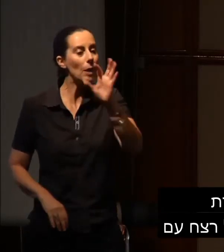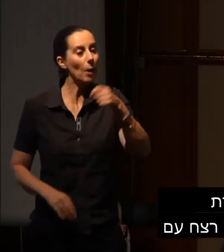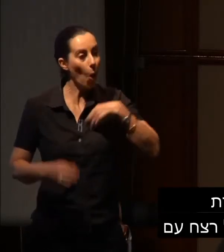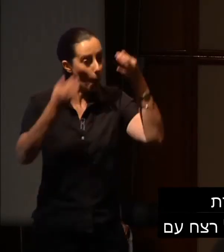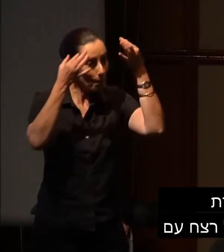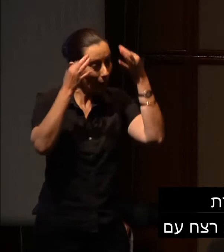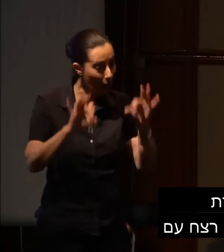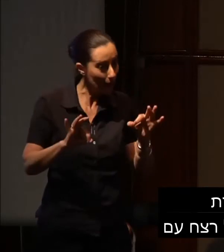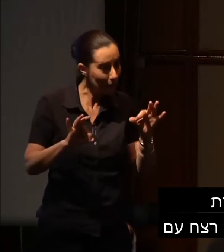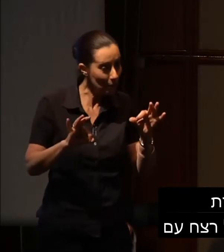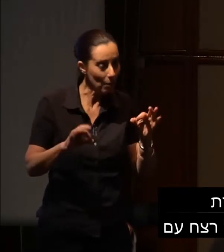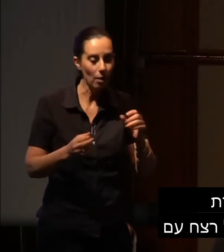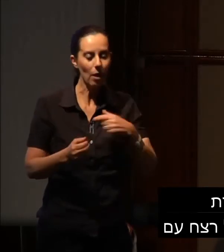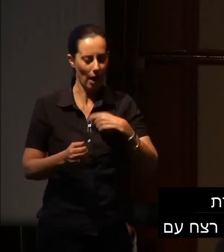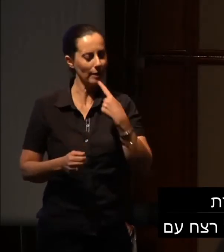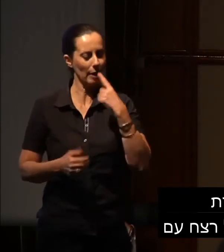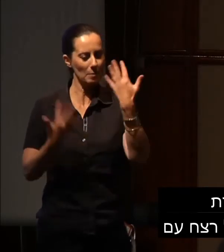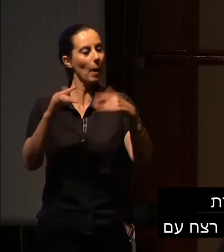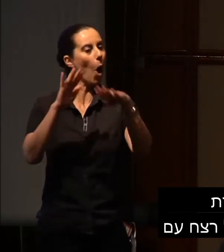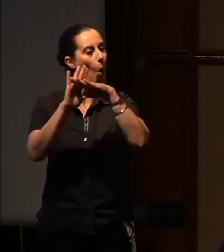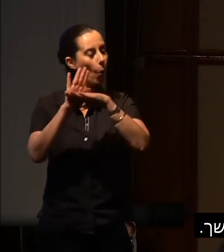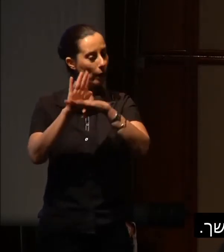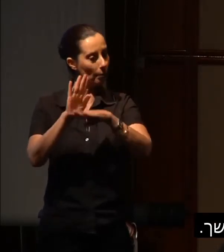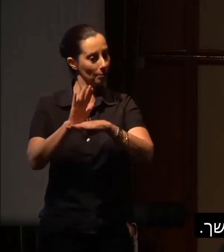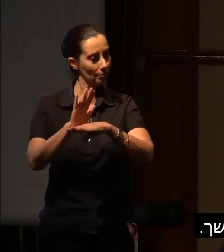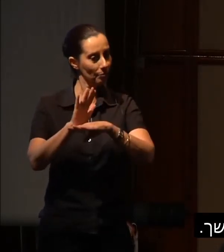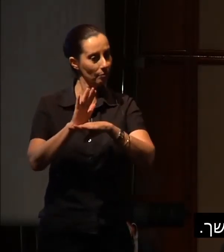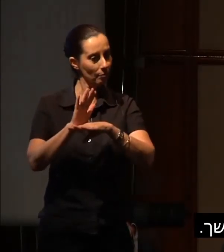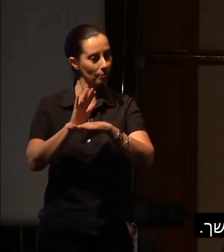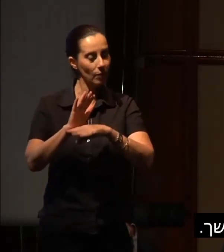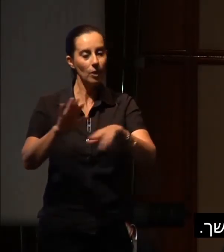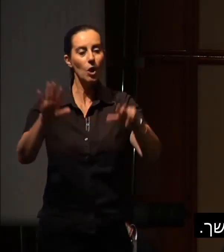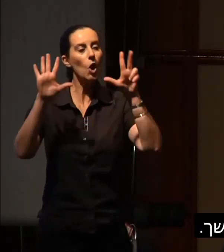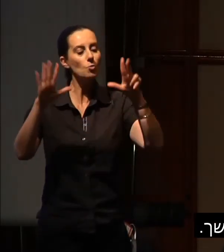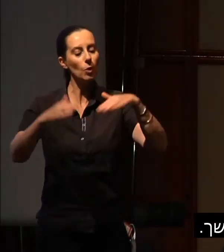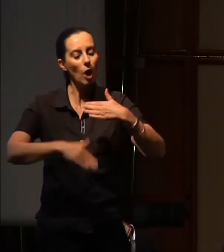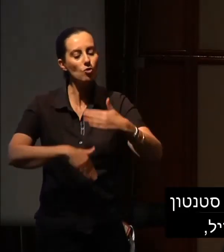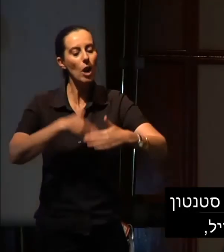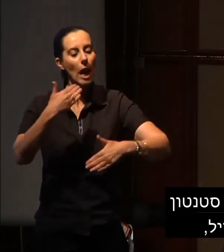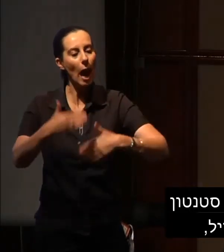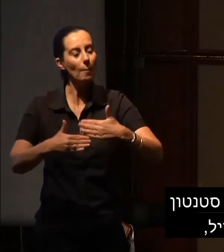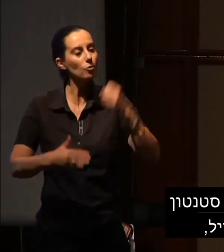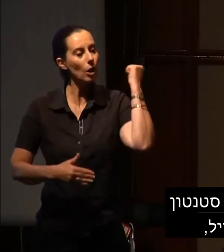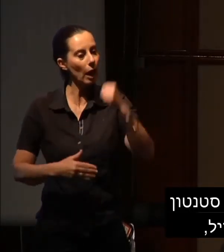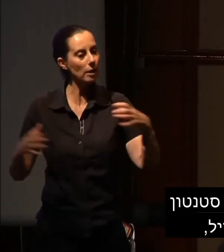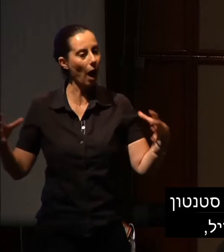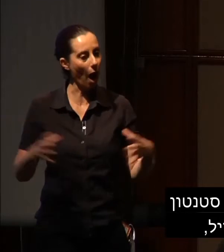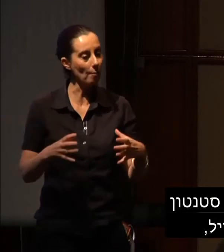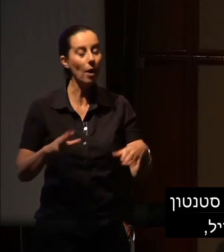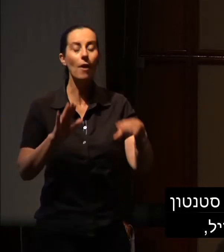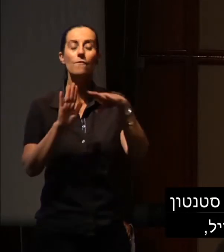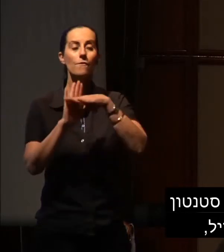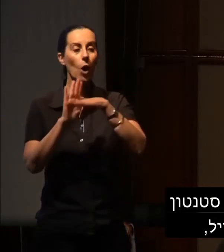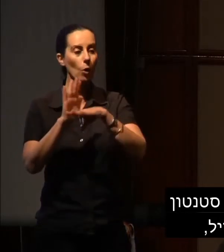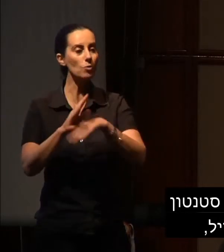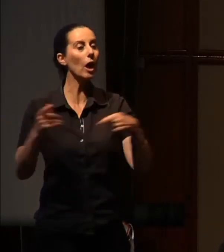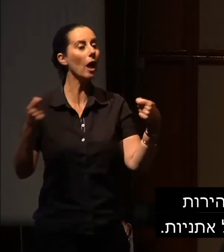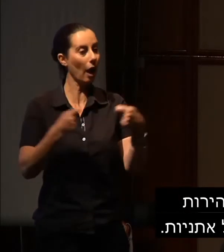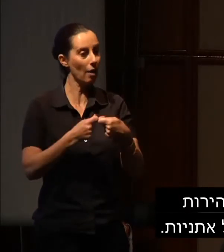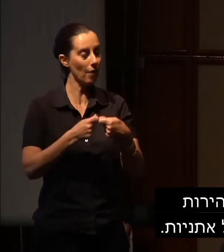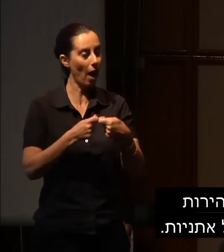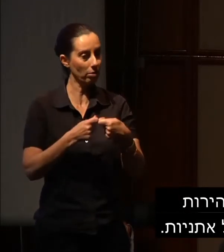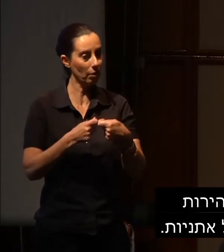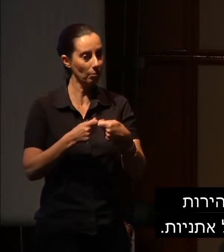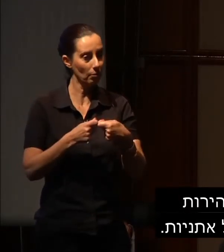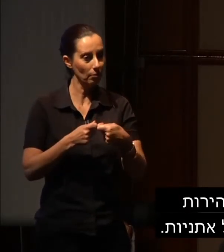close very quickly with the 8 stages of genocide, or like any like things down the line. So this is Professor Gregory Stanton from Yale University,